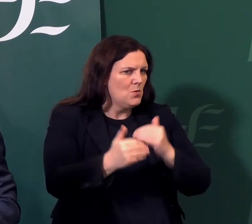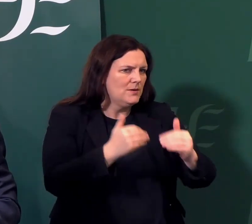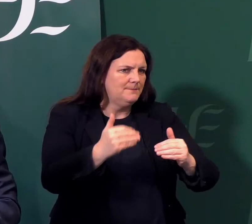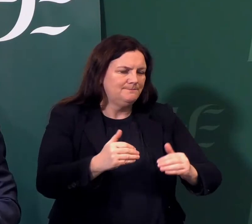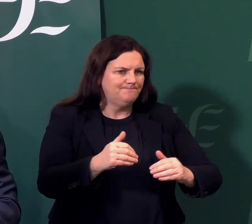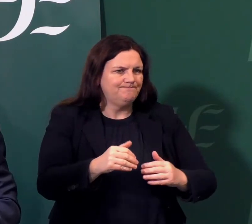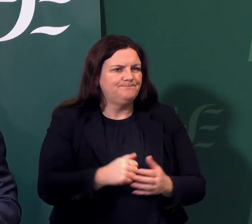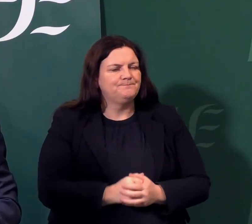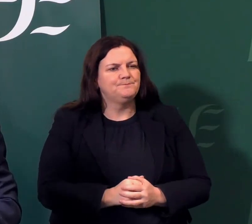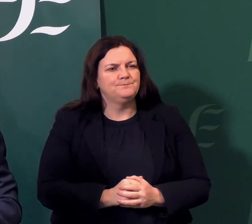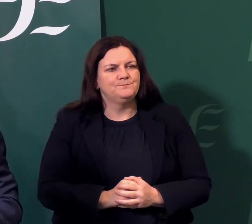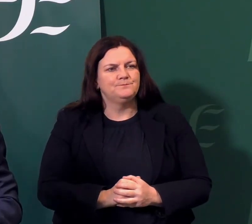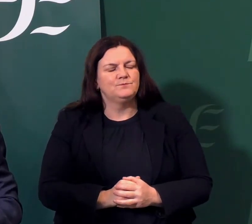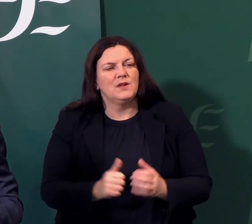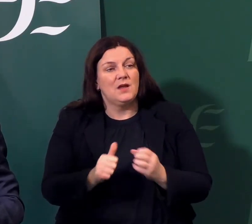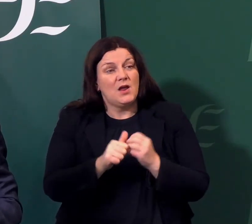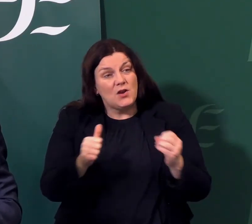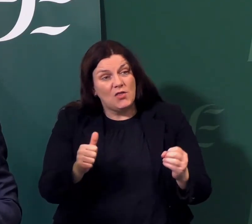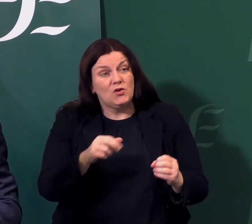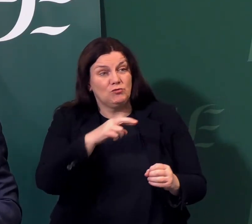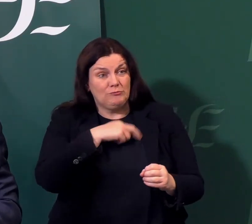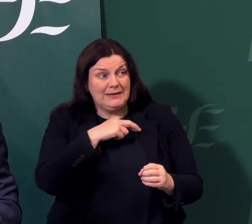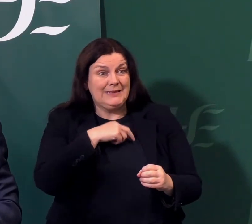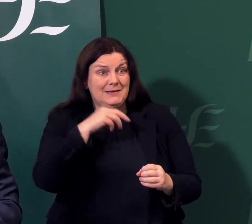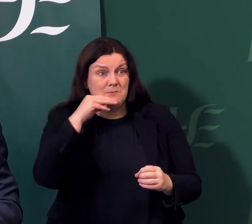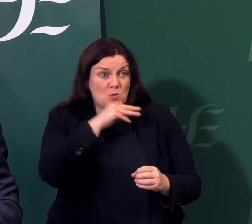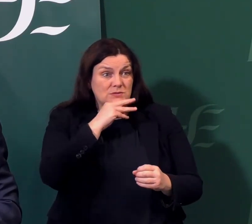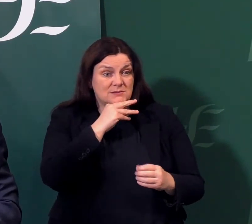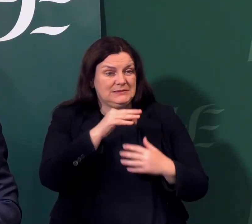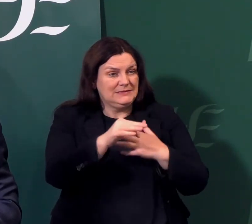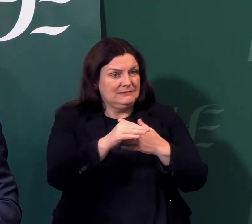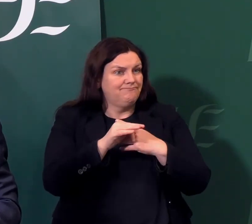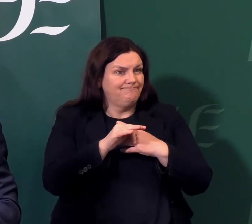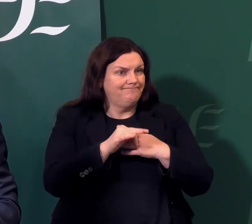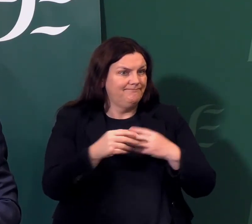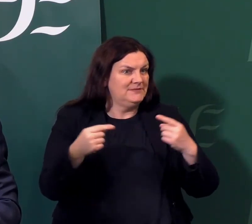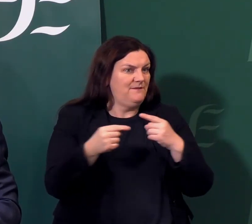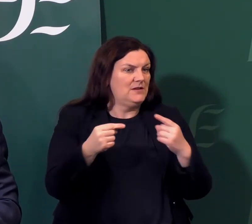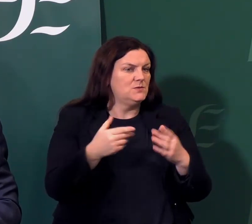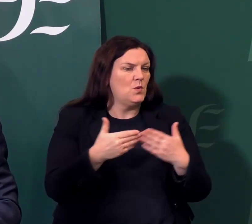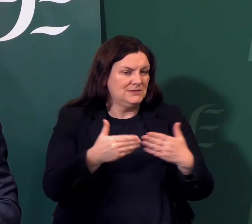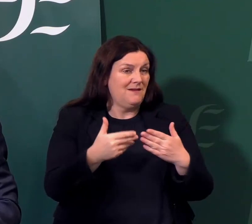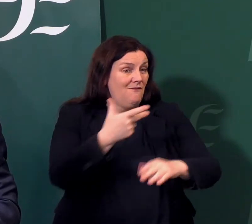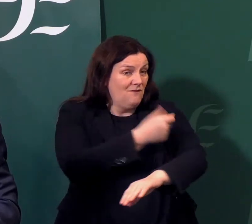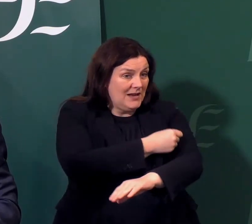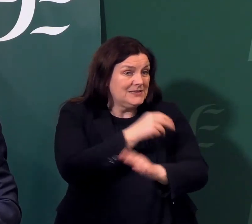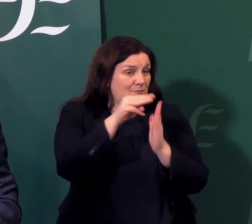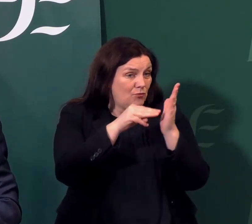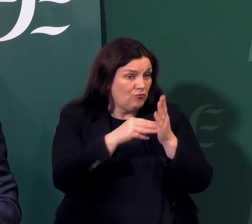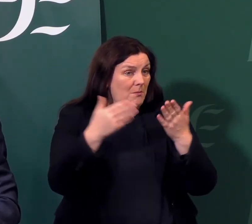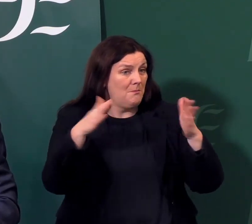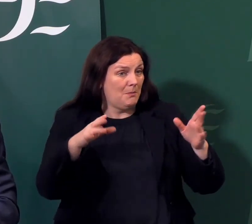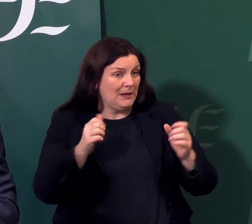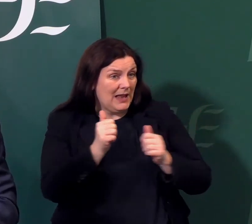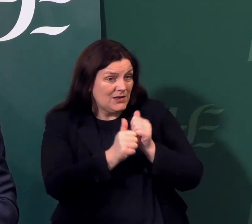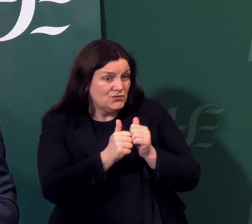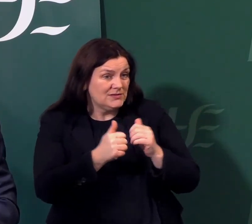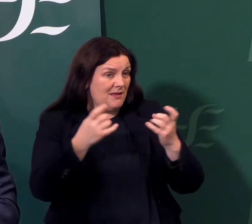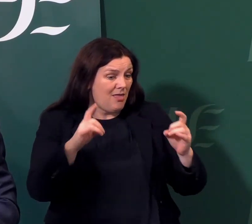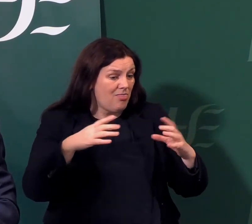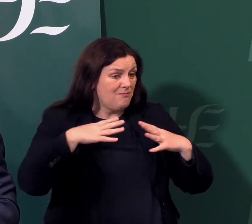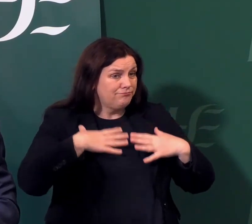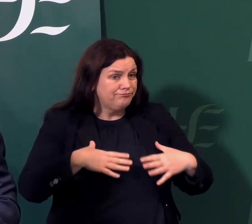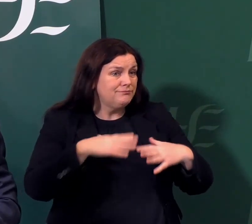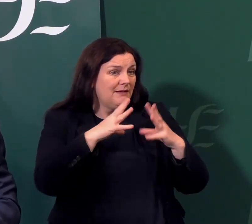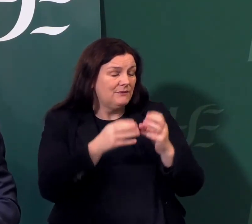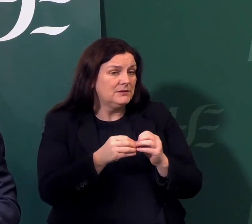Another first line of defence that we have, along with the public's actions, are certainly our vaccines and the booster programme overall. And I